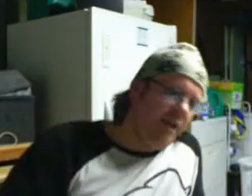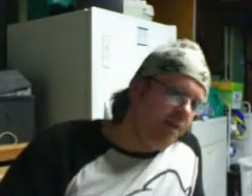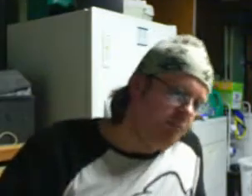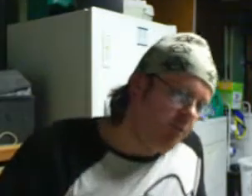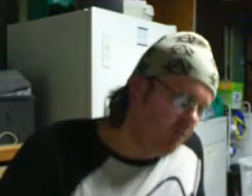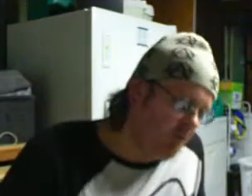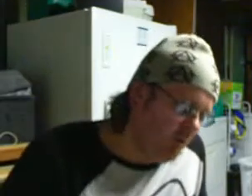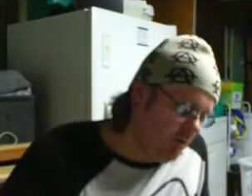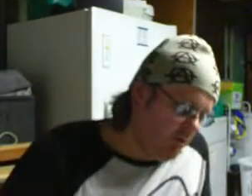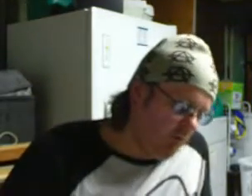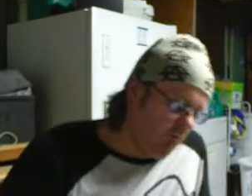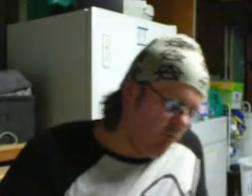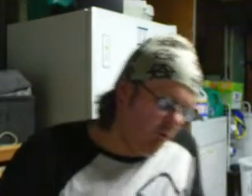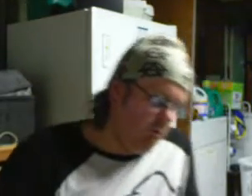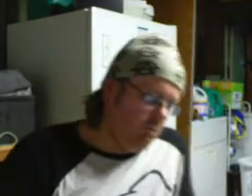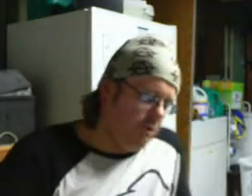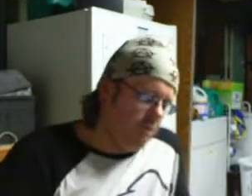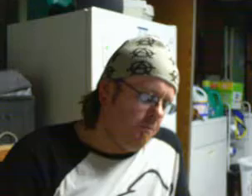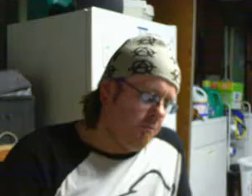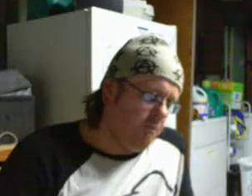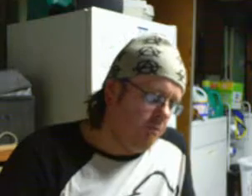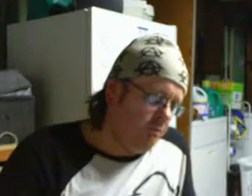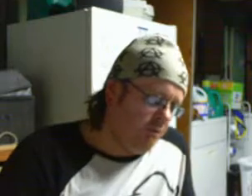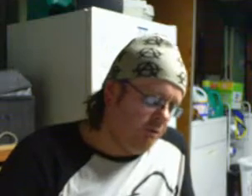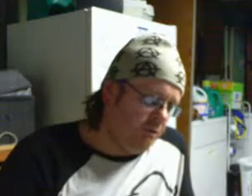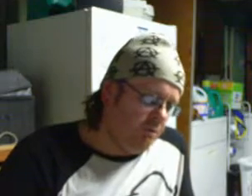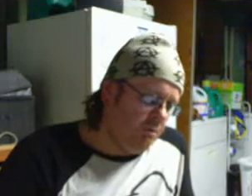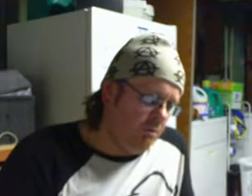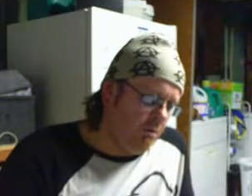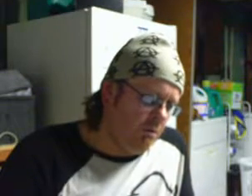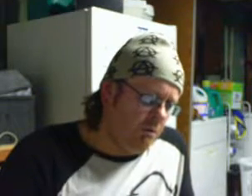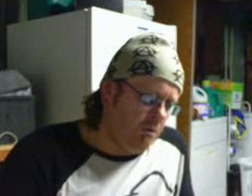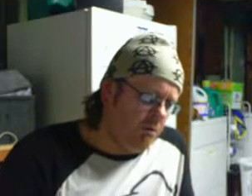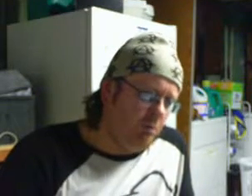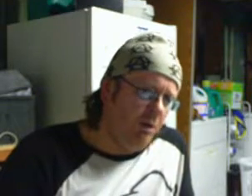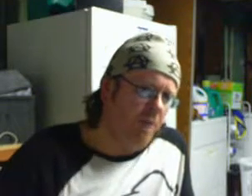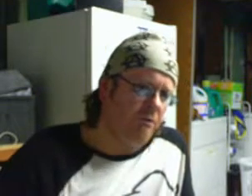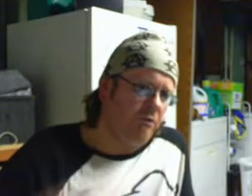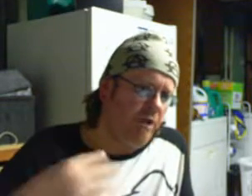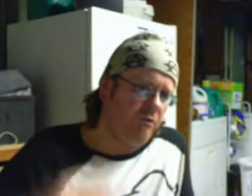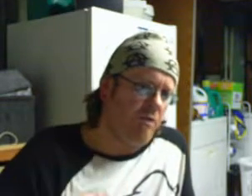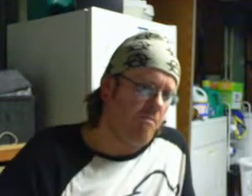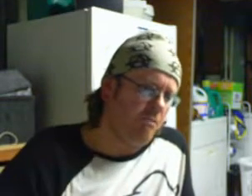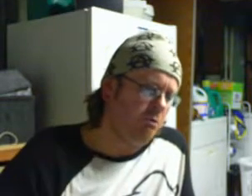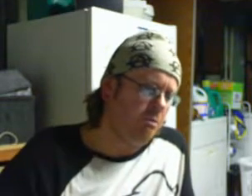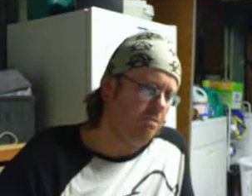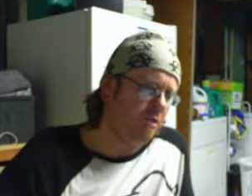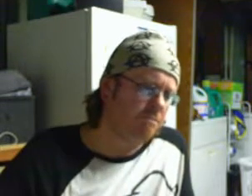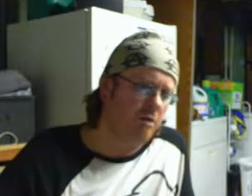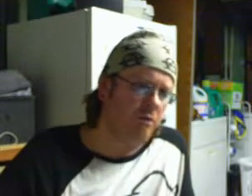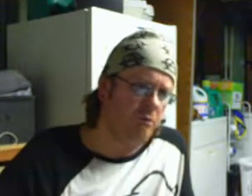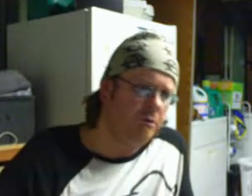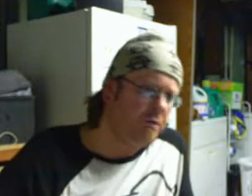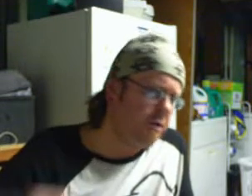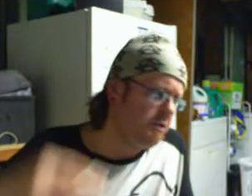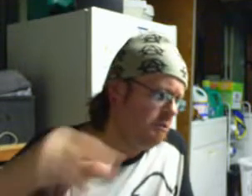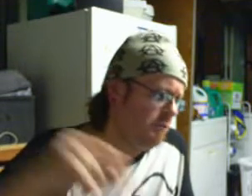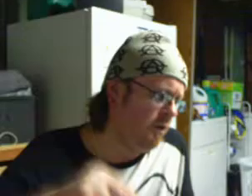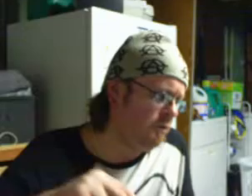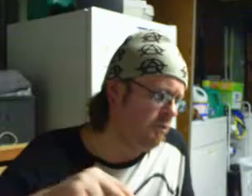where we're told that, you know, Obama's a Nobel Peace Prize winner, yet he's constantly